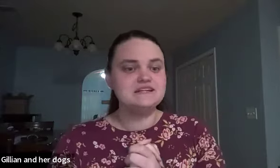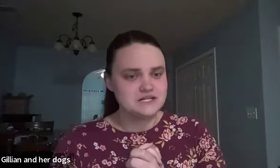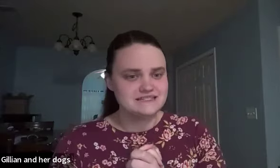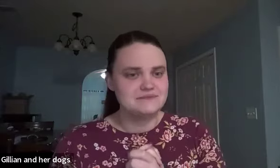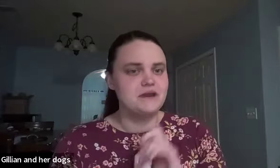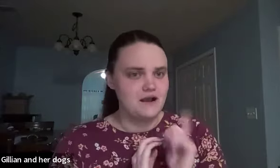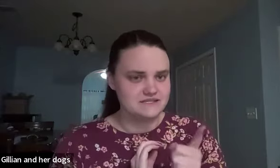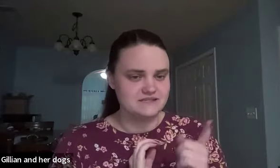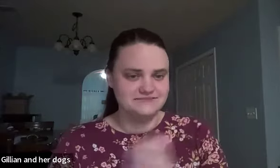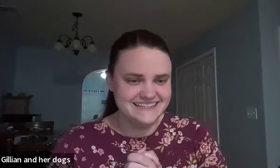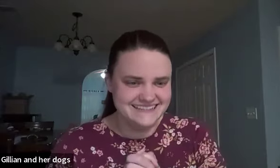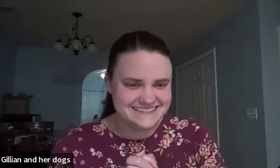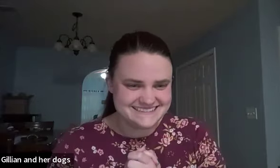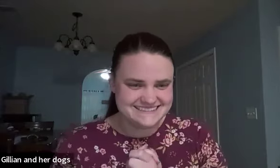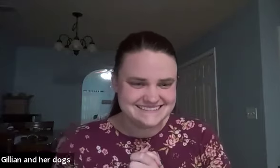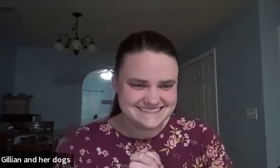said Kristen, but I caught myself.